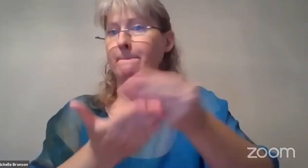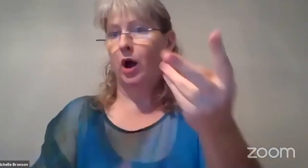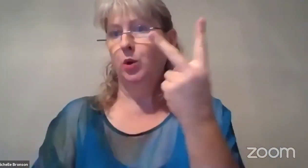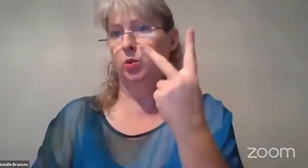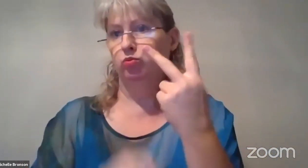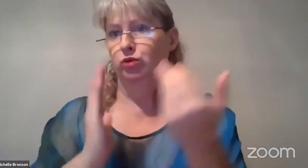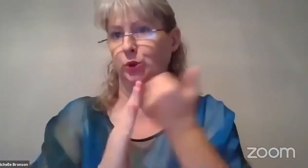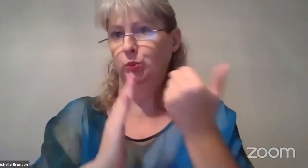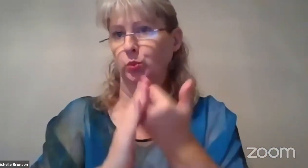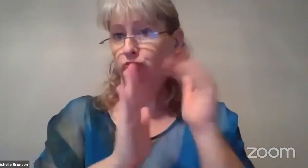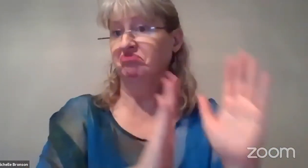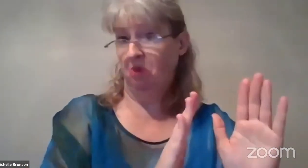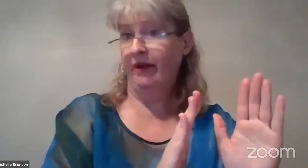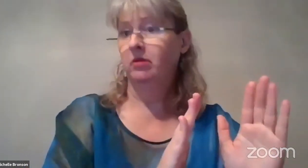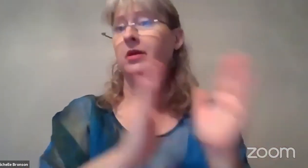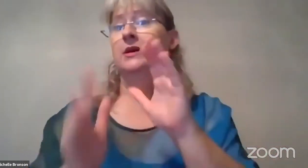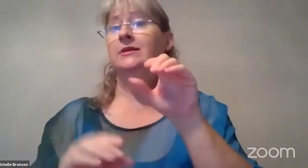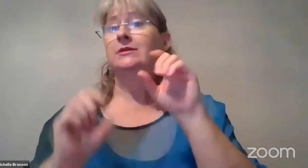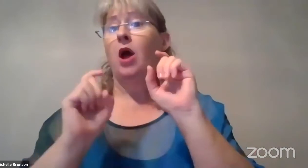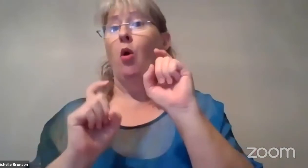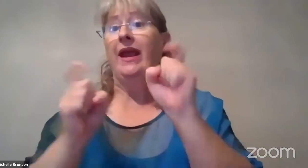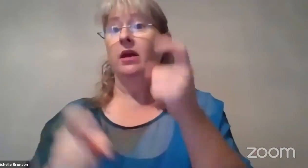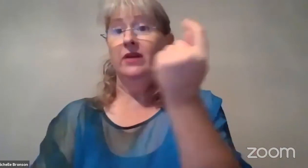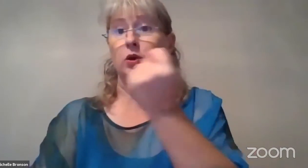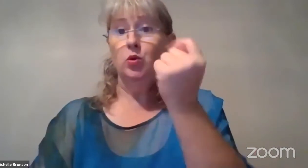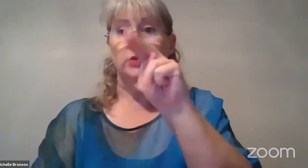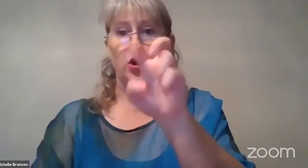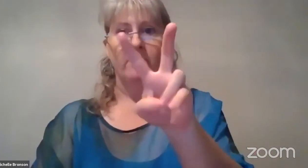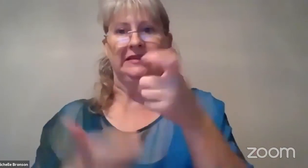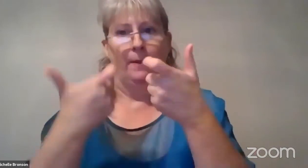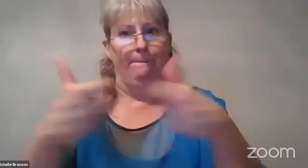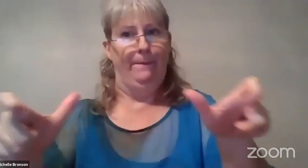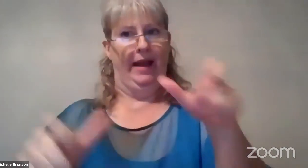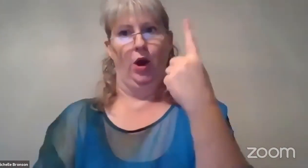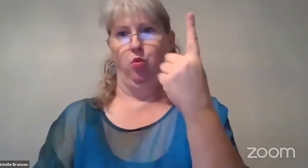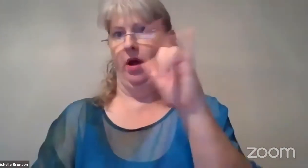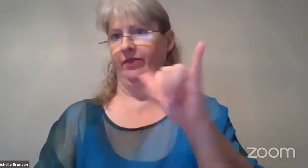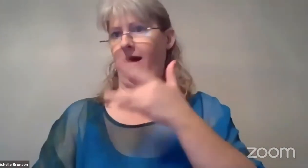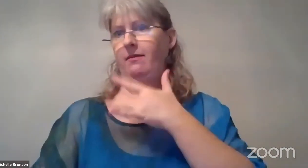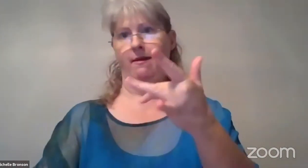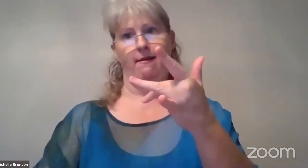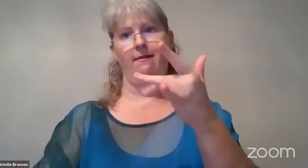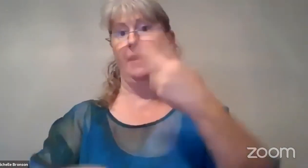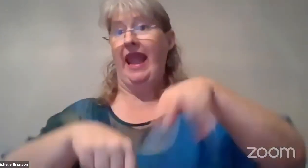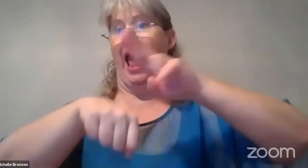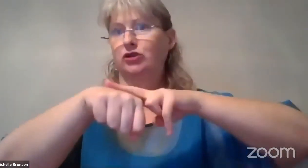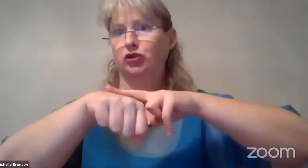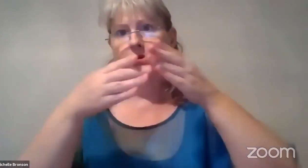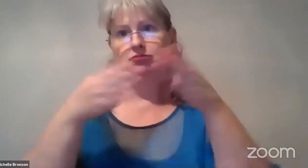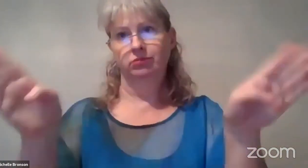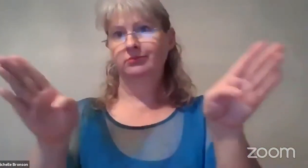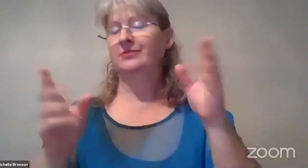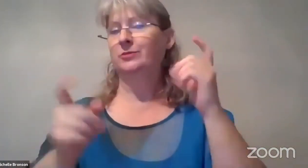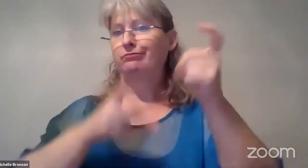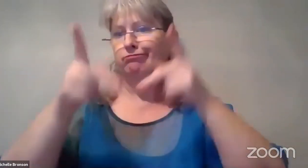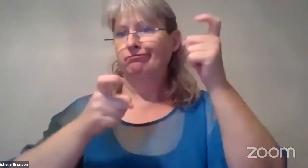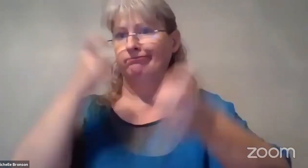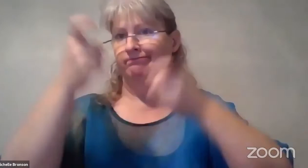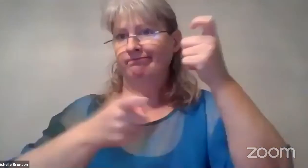too old. And so with those monies, we were able to purchase 2 laptops. So November is going to be a big one because this becomes